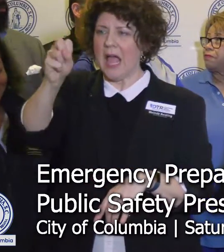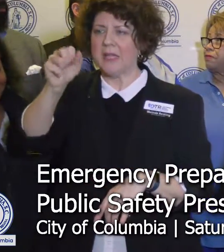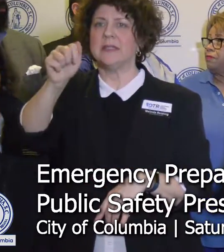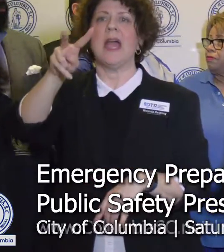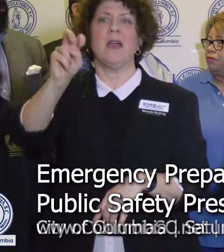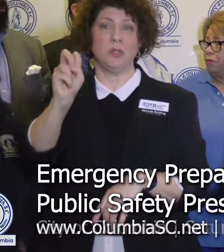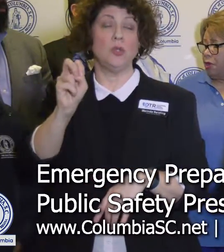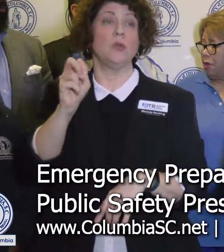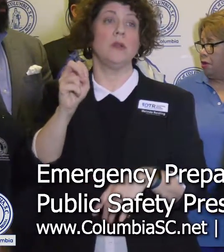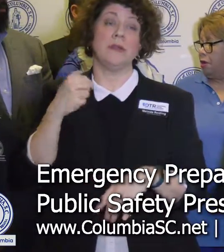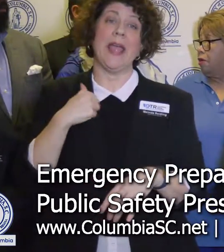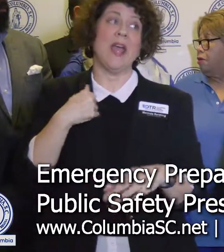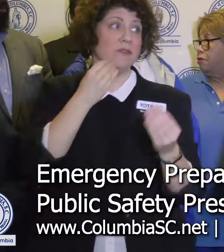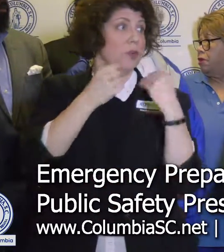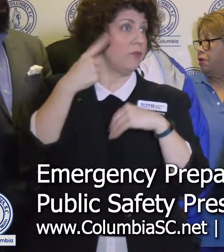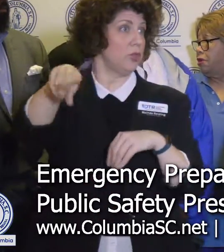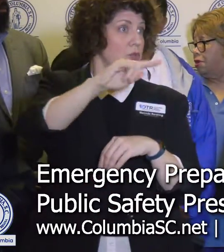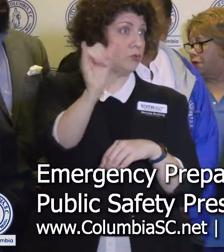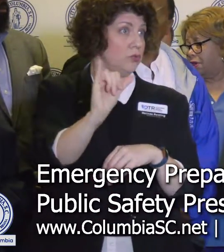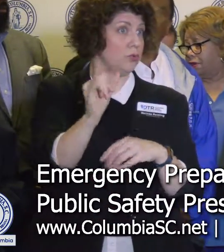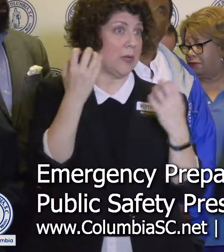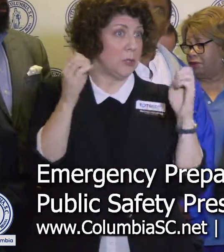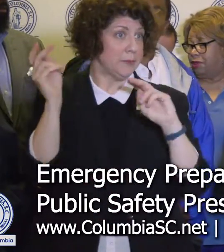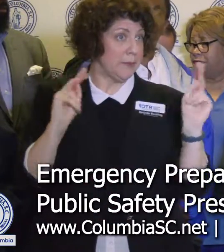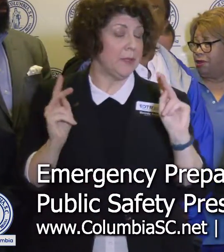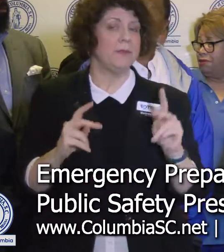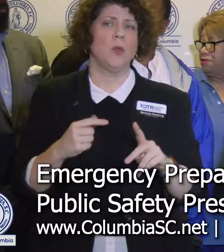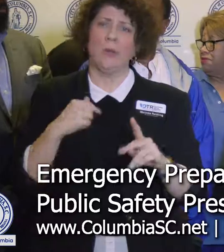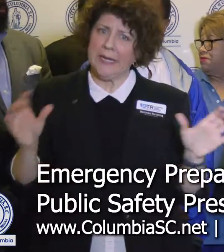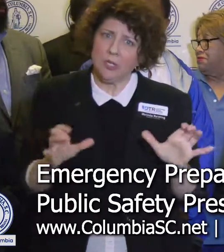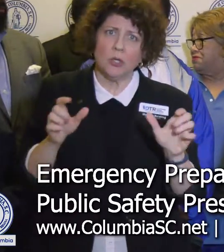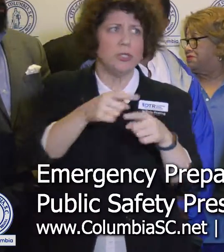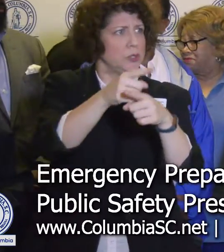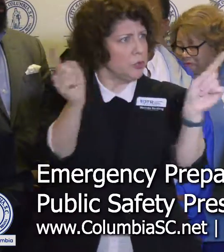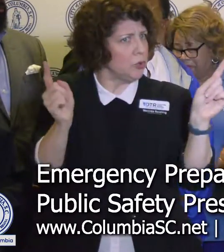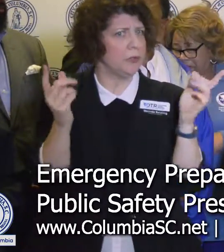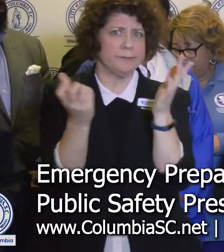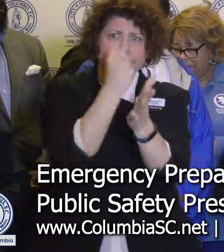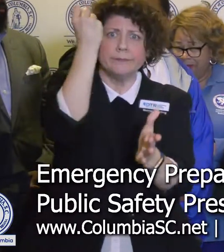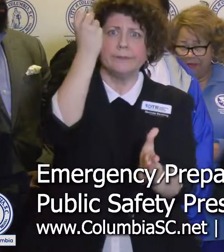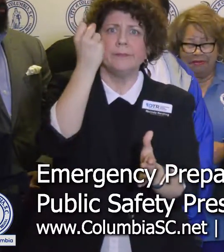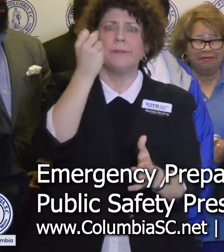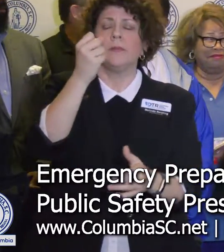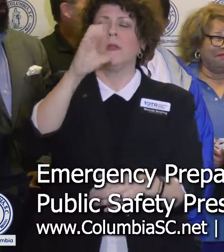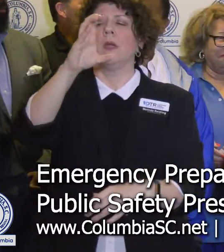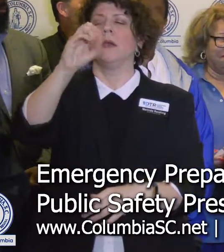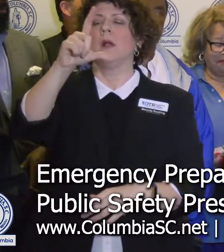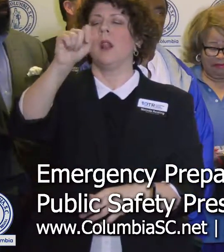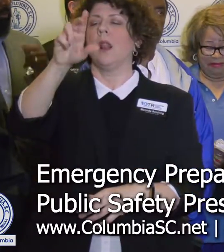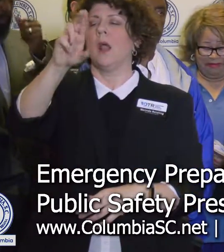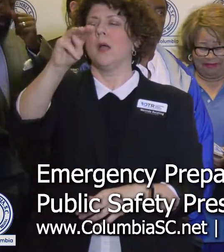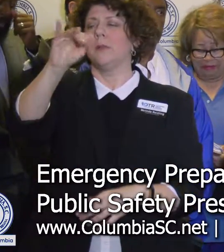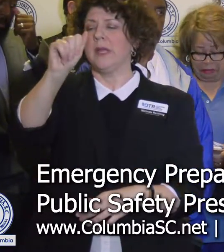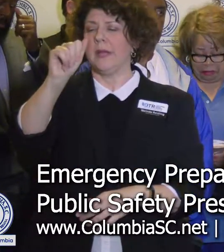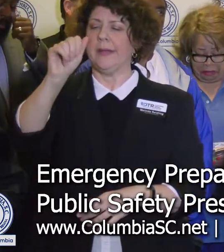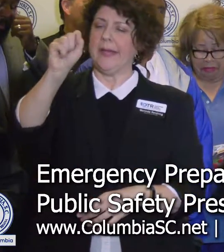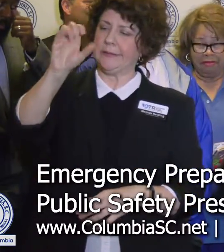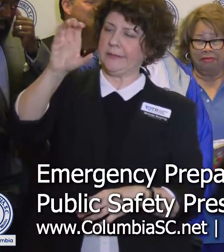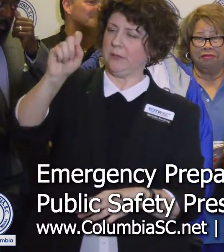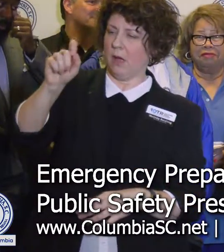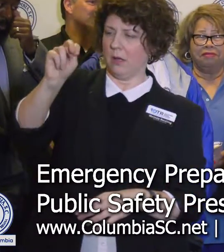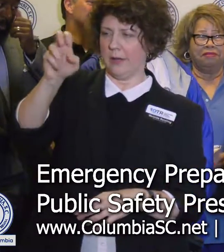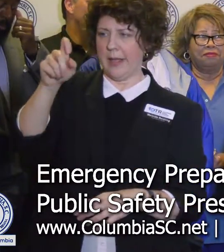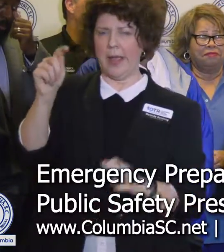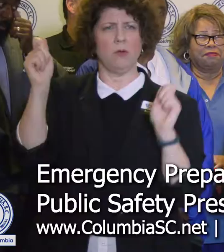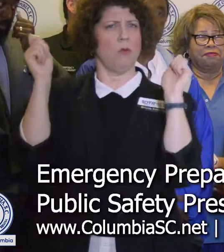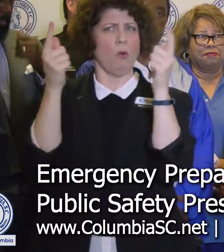meals prepared for you all today. We would continue to encourage the public to utilize the ColumbiaSC.net website. All